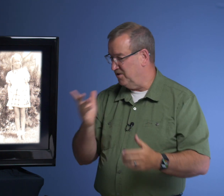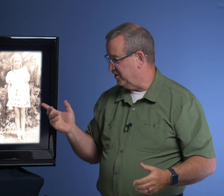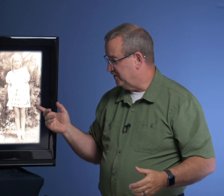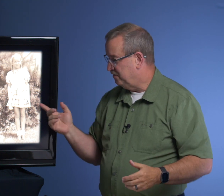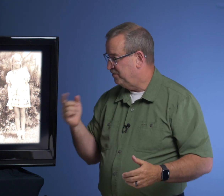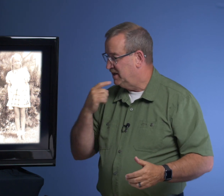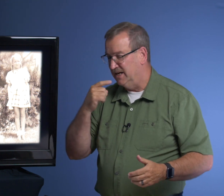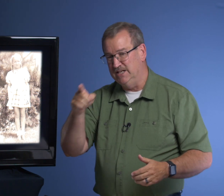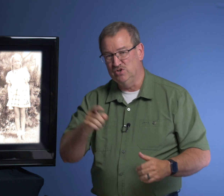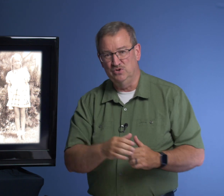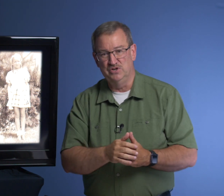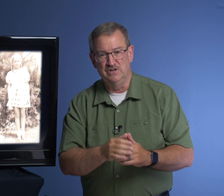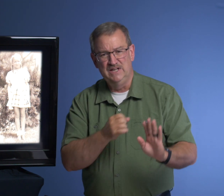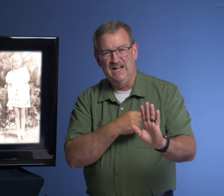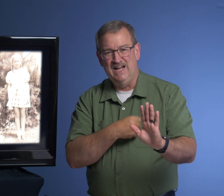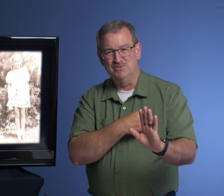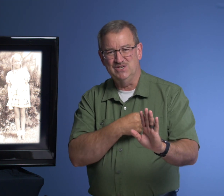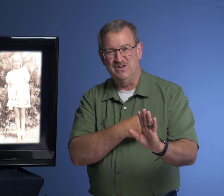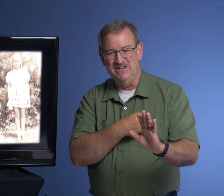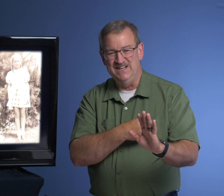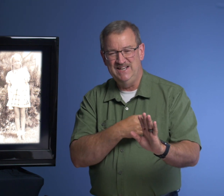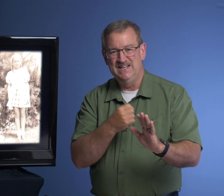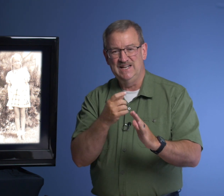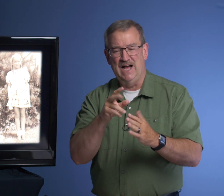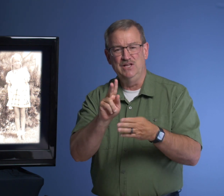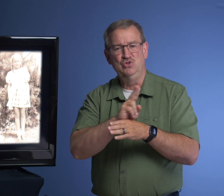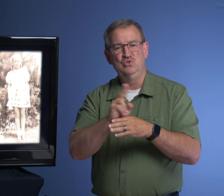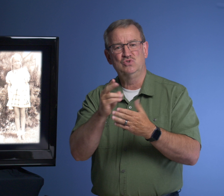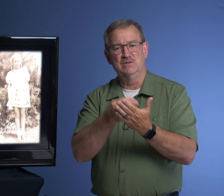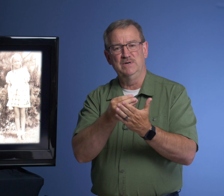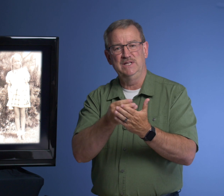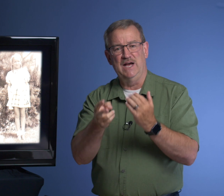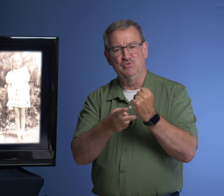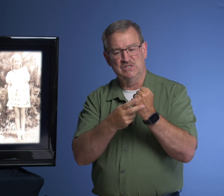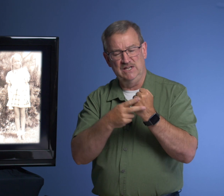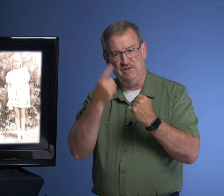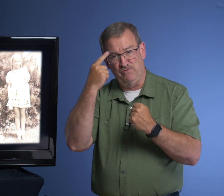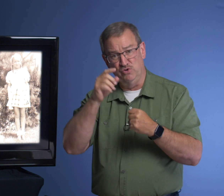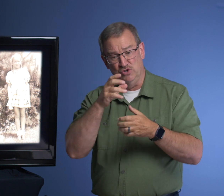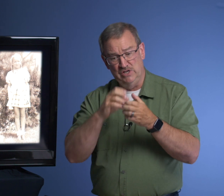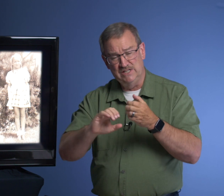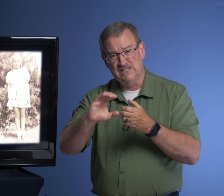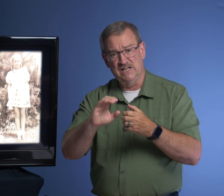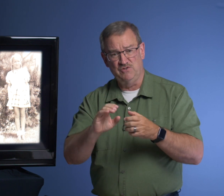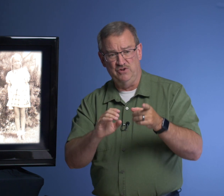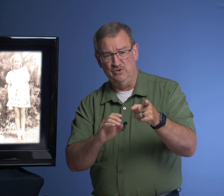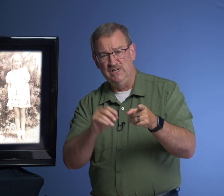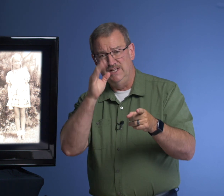mother and he told her, "I'm sorry, I used the money I was saving for your saxophone.